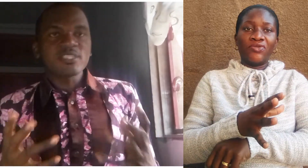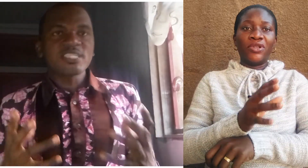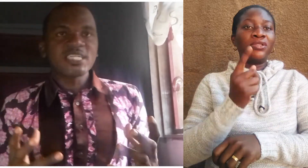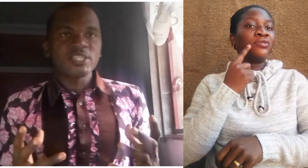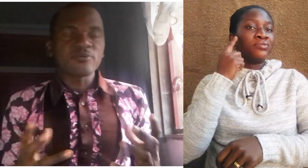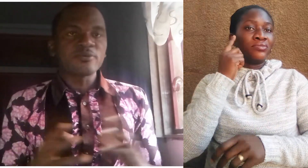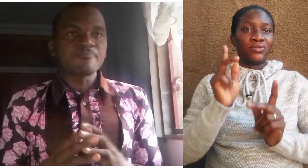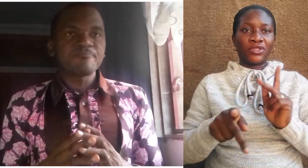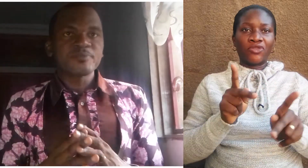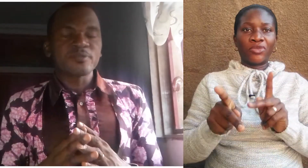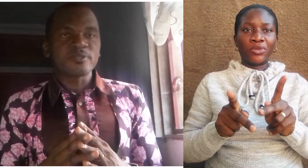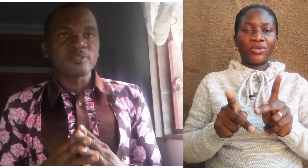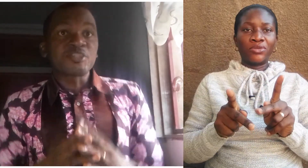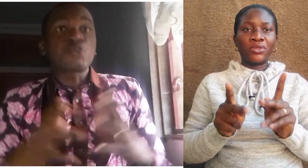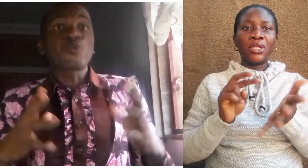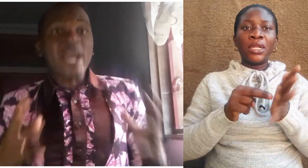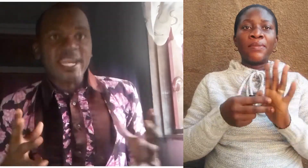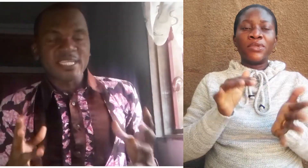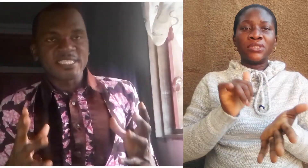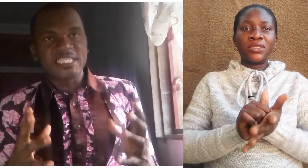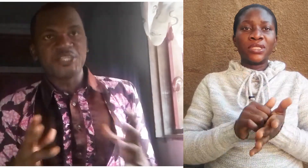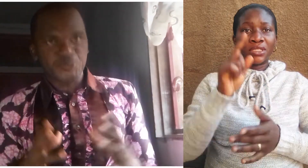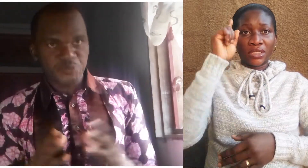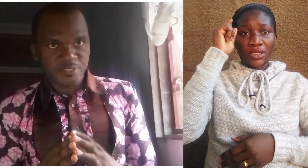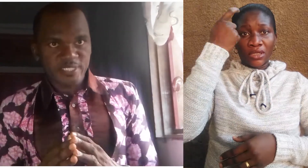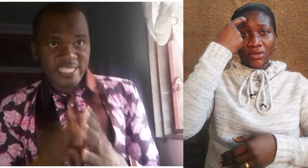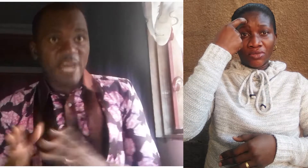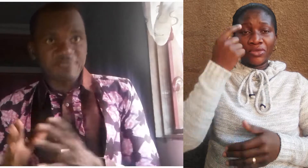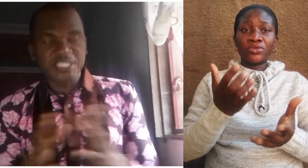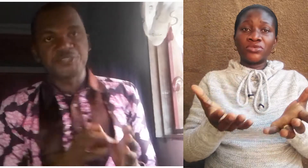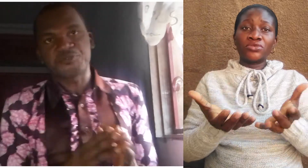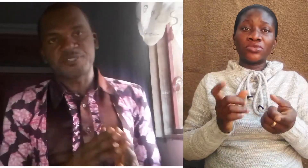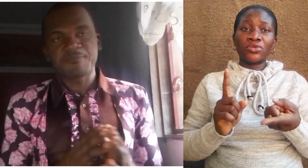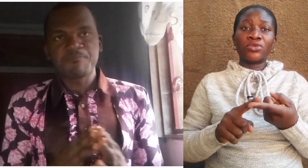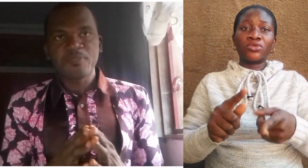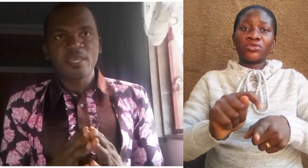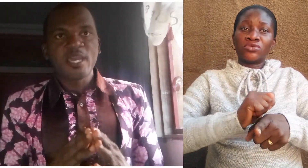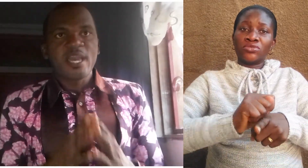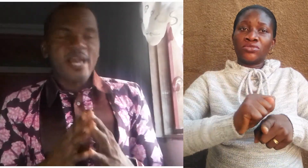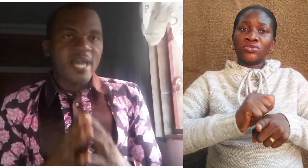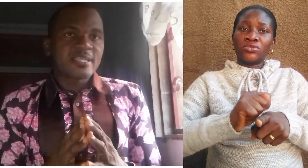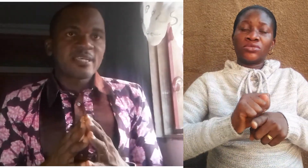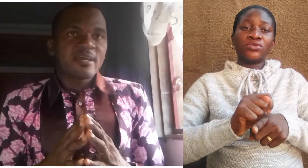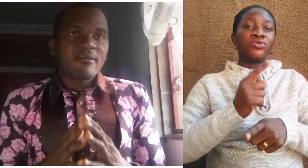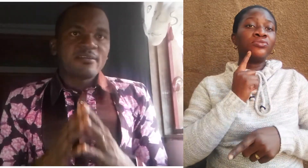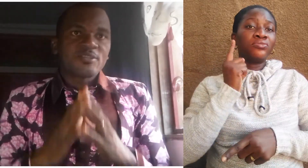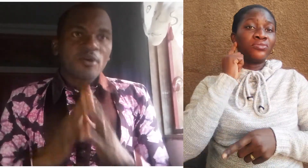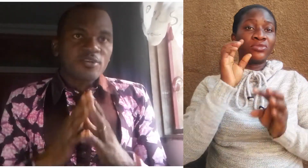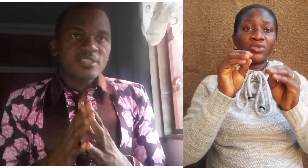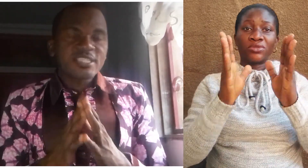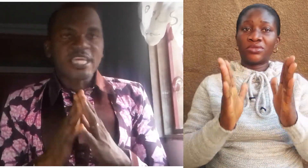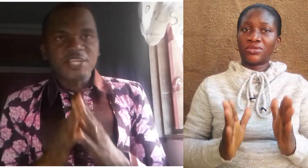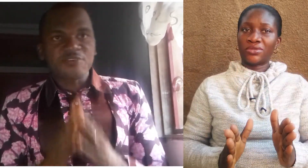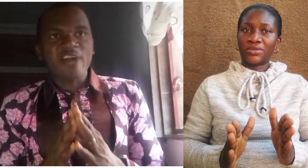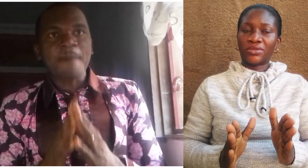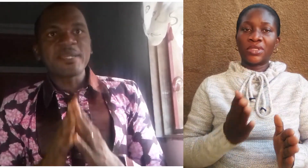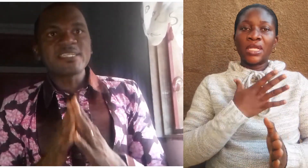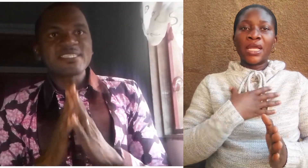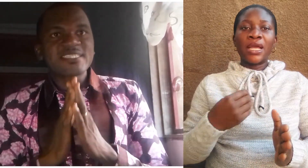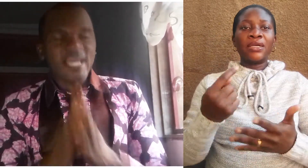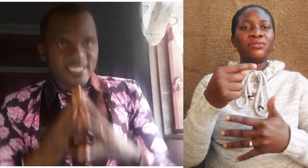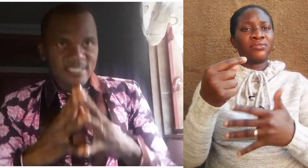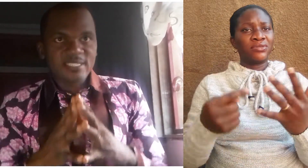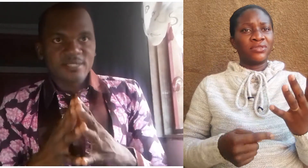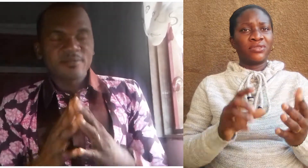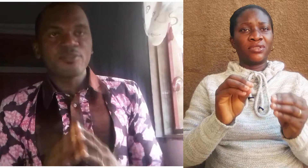government wanted to train teachers, deaf teachers, and those teachers are